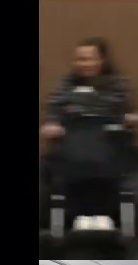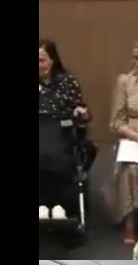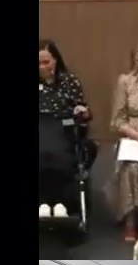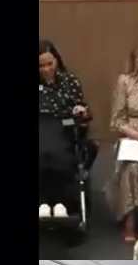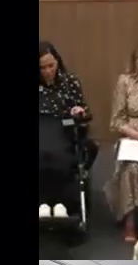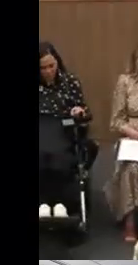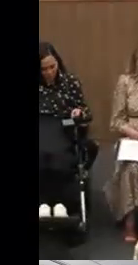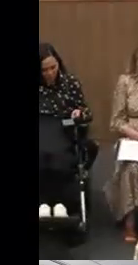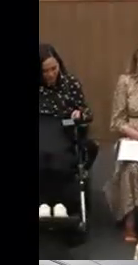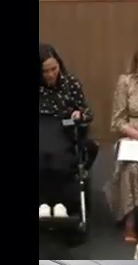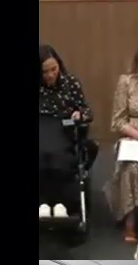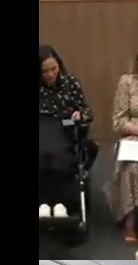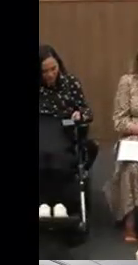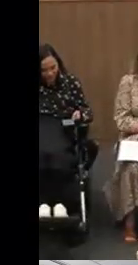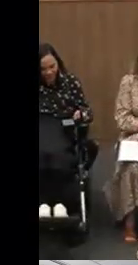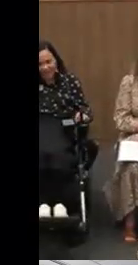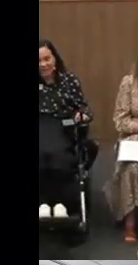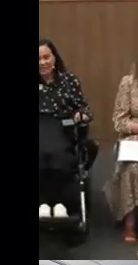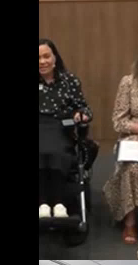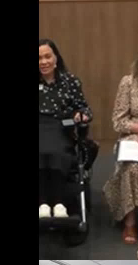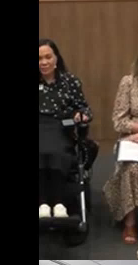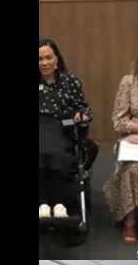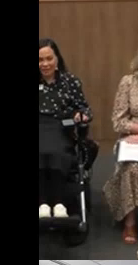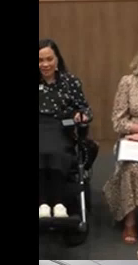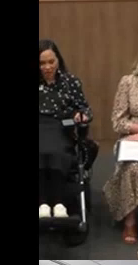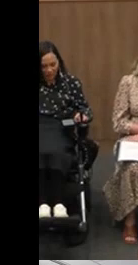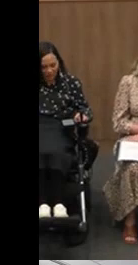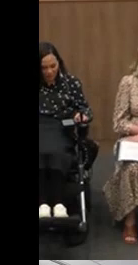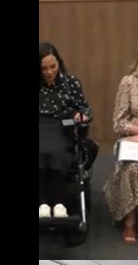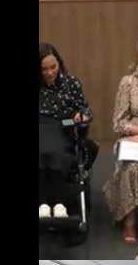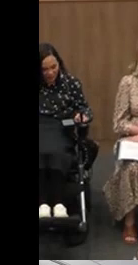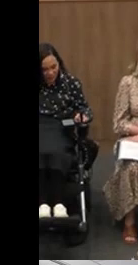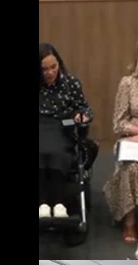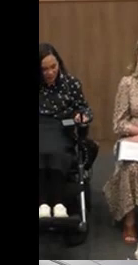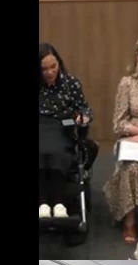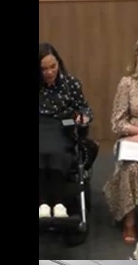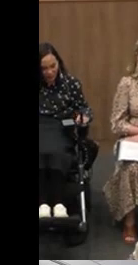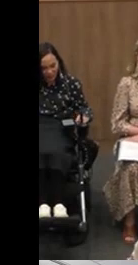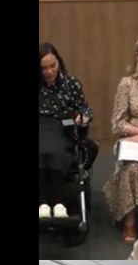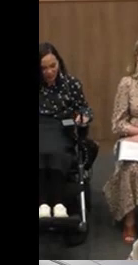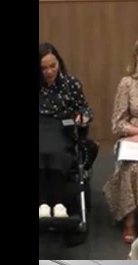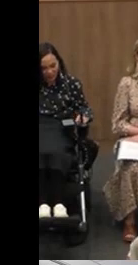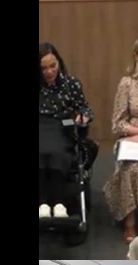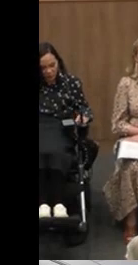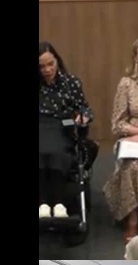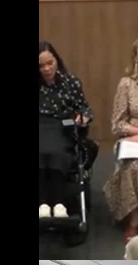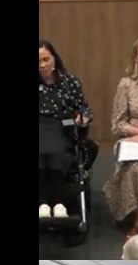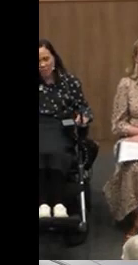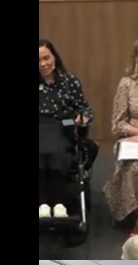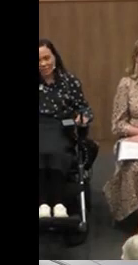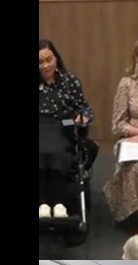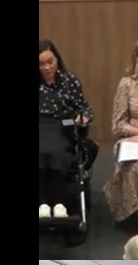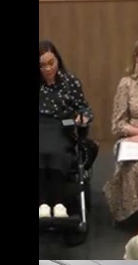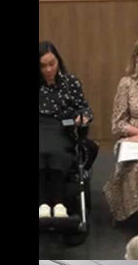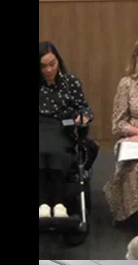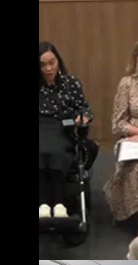Thank you, Megan, for your words. The Disability Health Network aims to improve the health outcomes for people